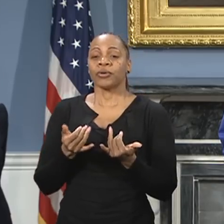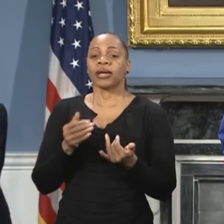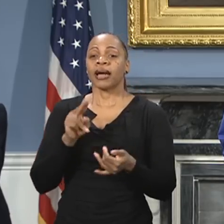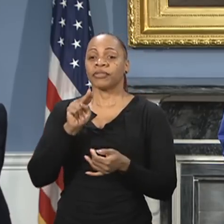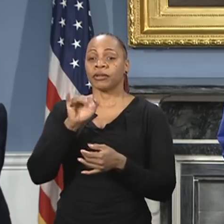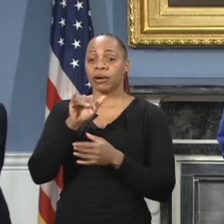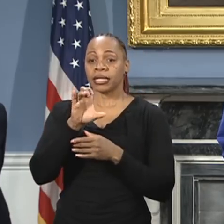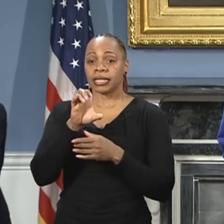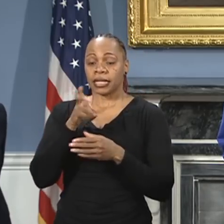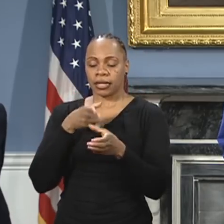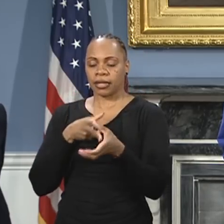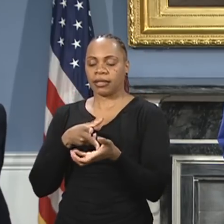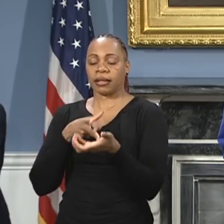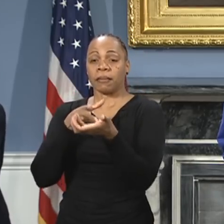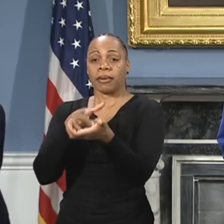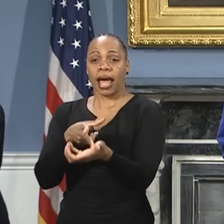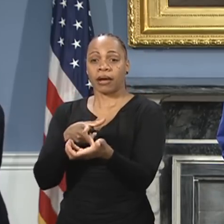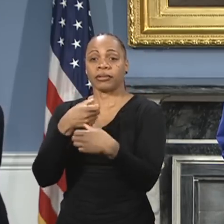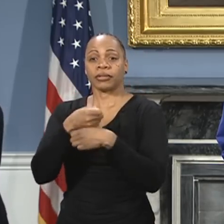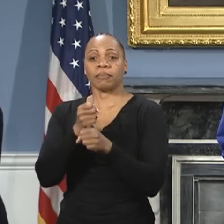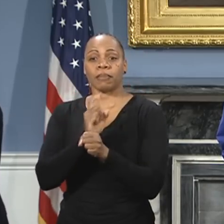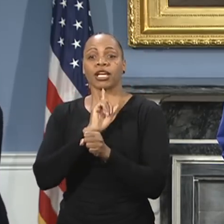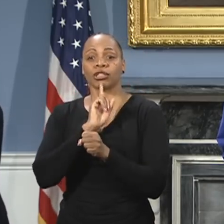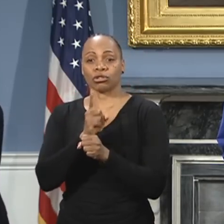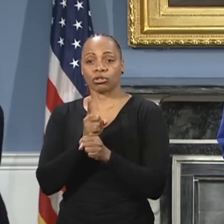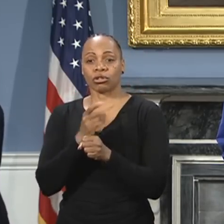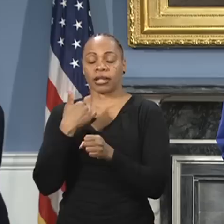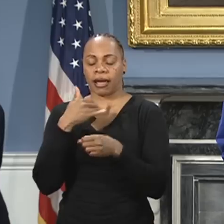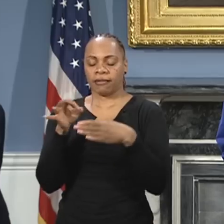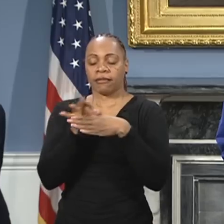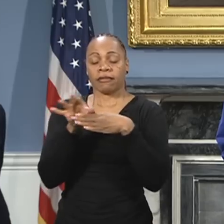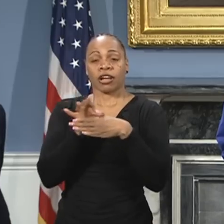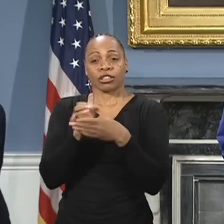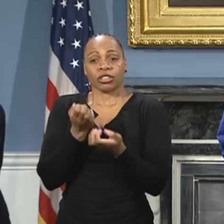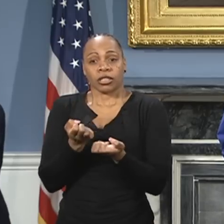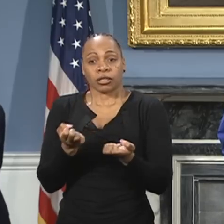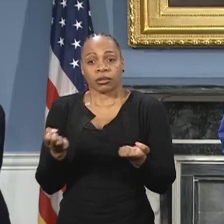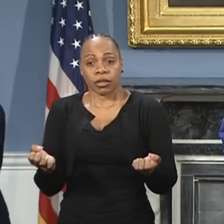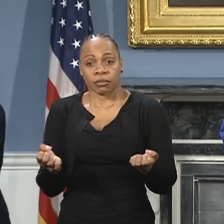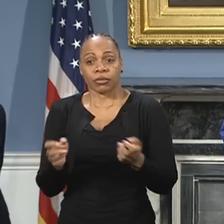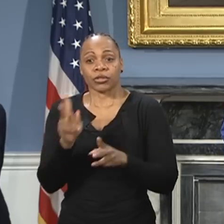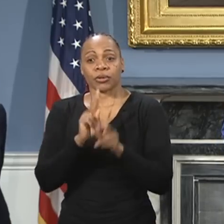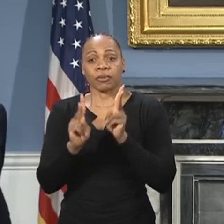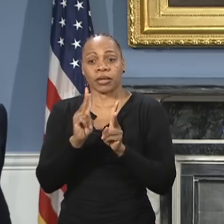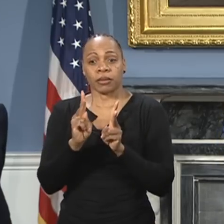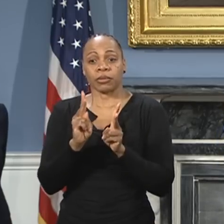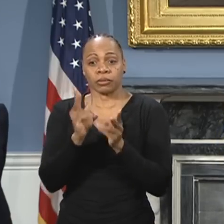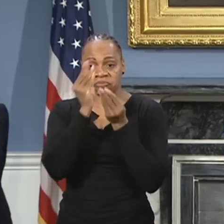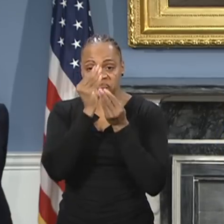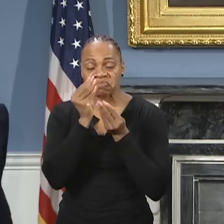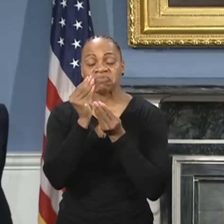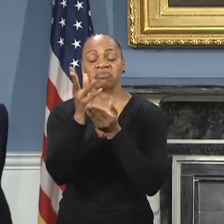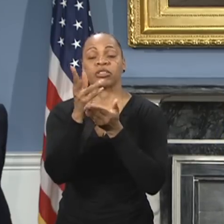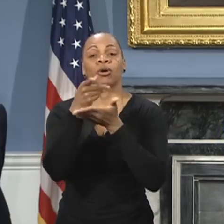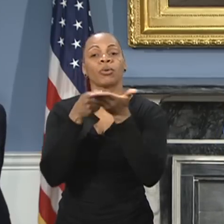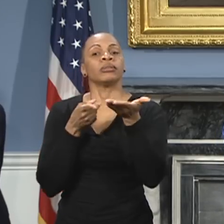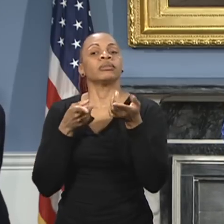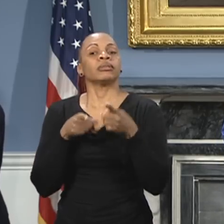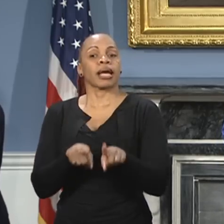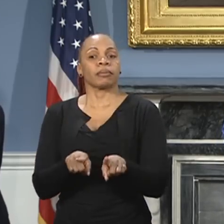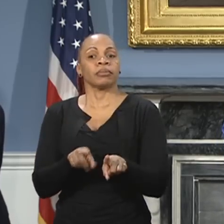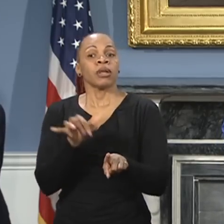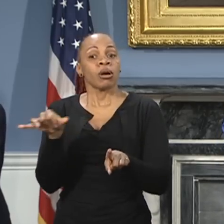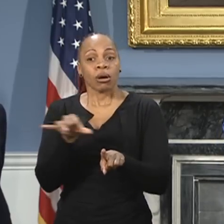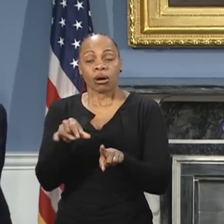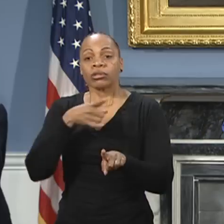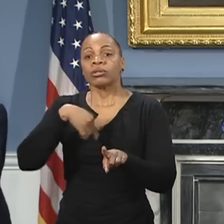make sure assiduously that Plow NYC has functioning equipment so we give people very accurate readings on what's going on. But we're also trying to